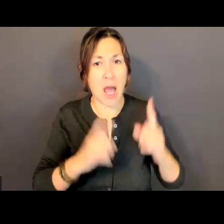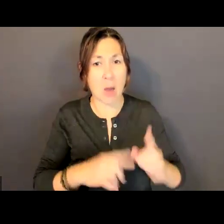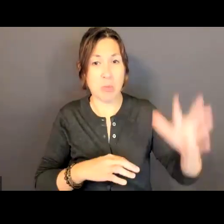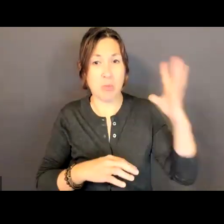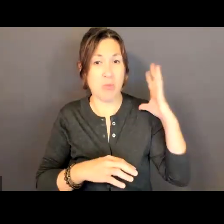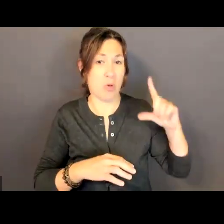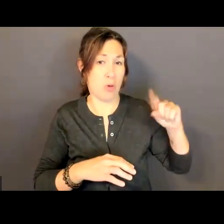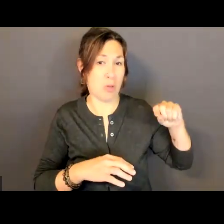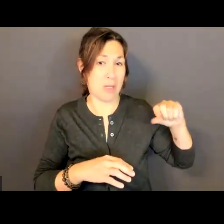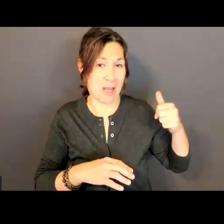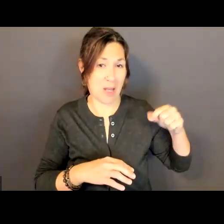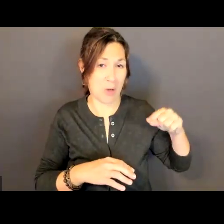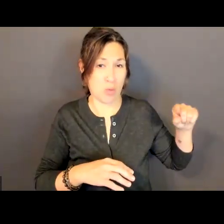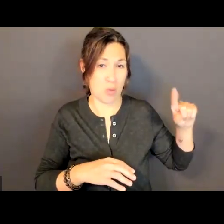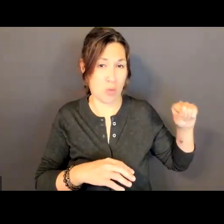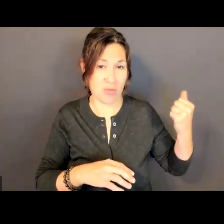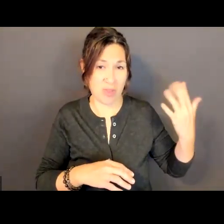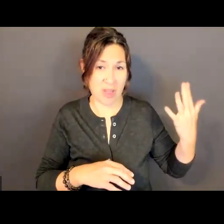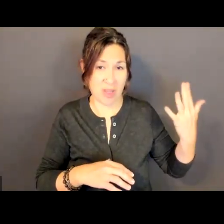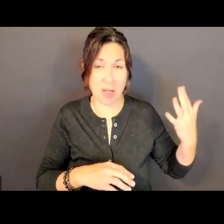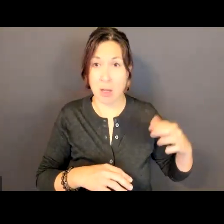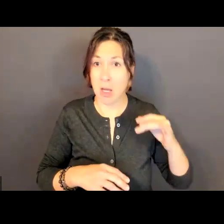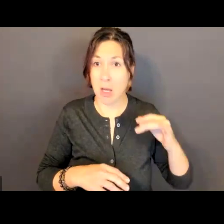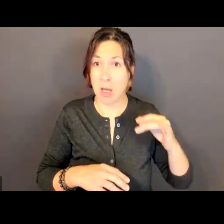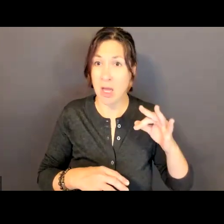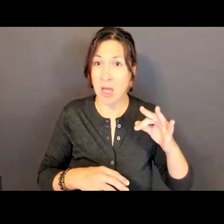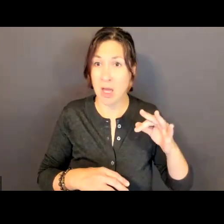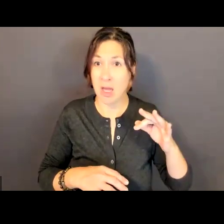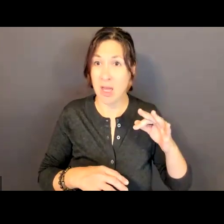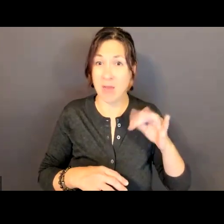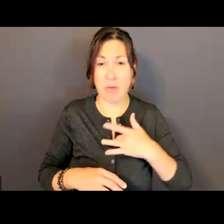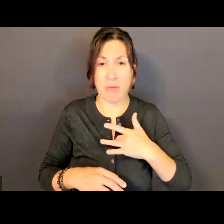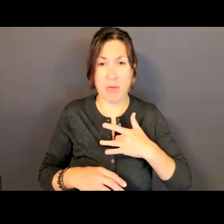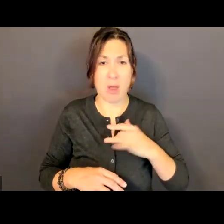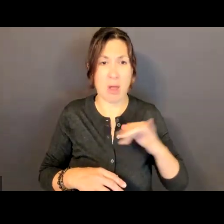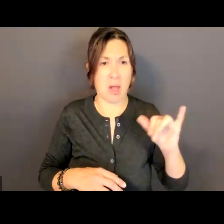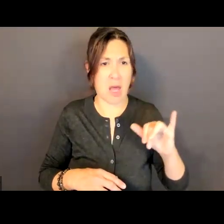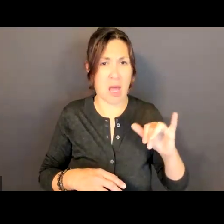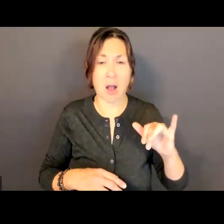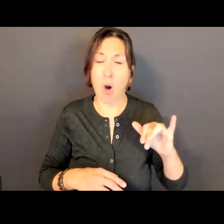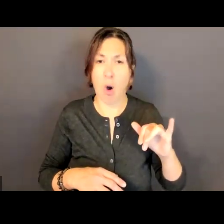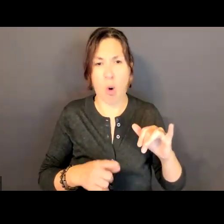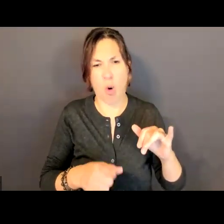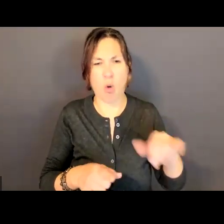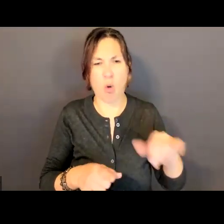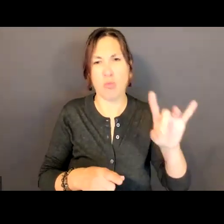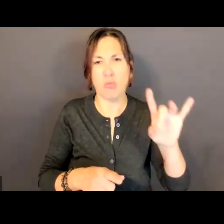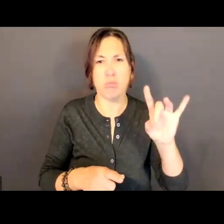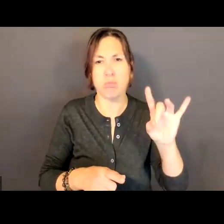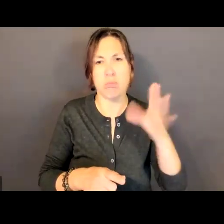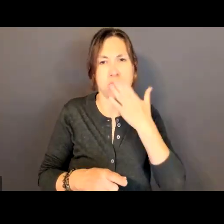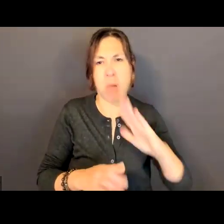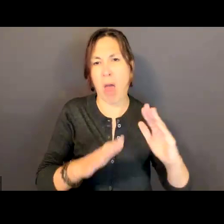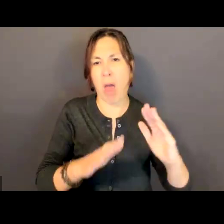2015. But creating chaos out of that feeling isn't necessarily productive, although